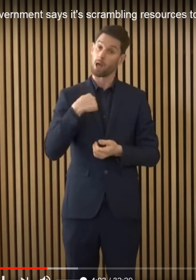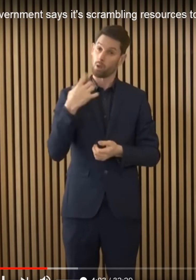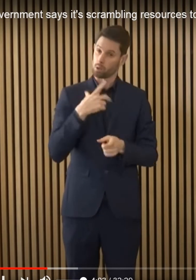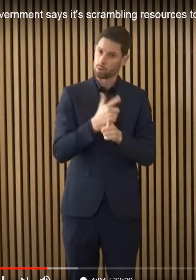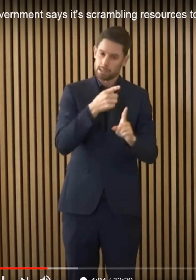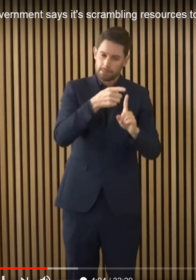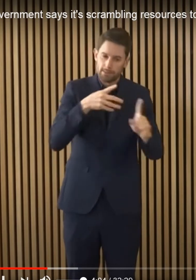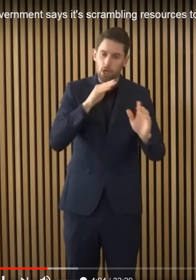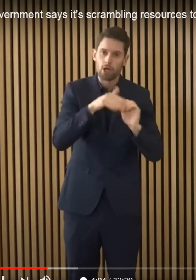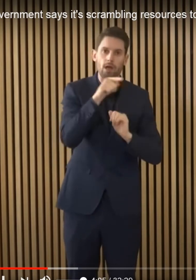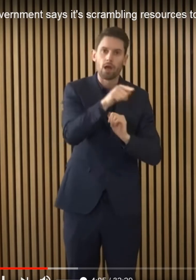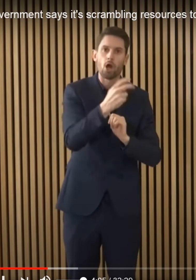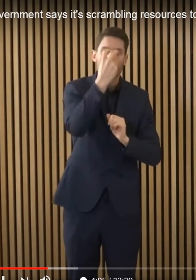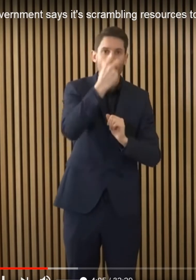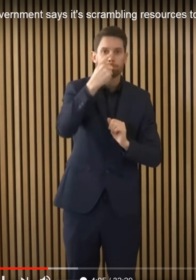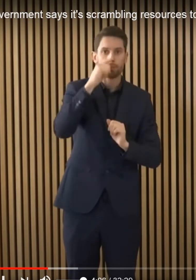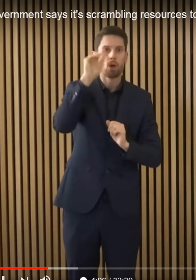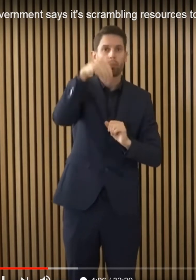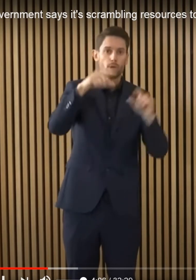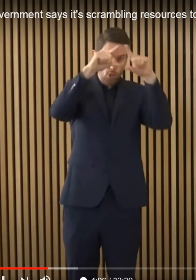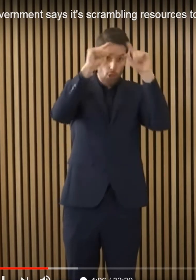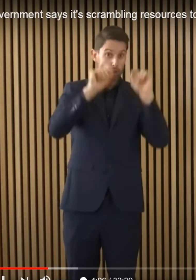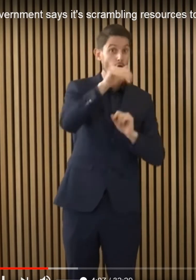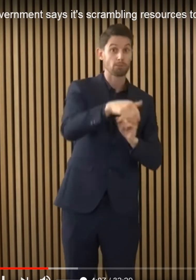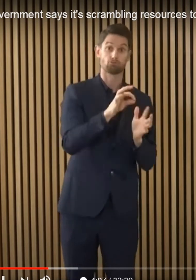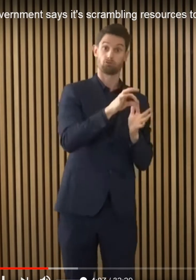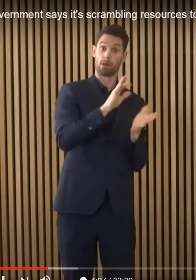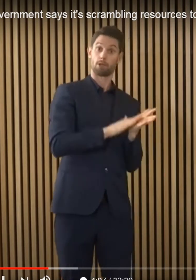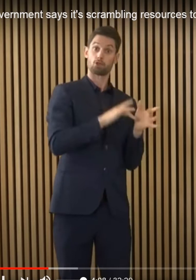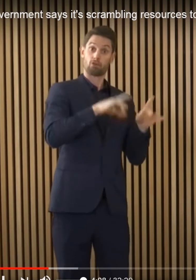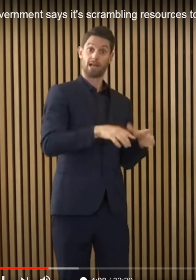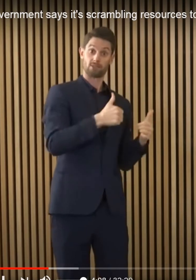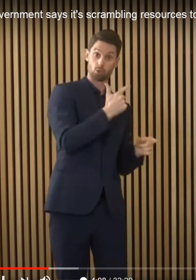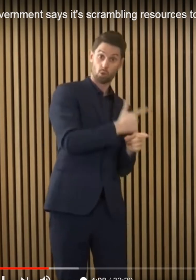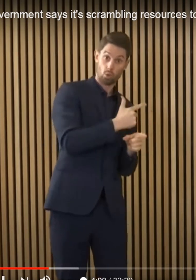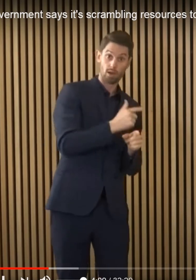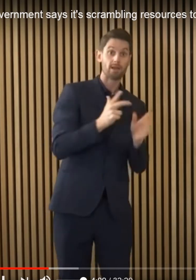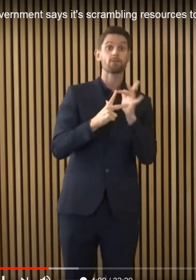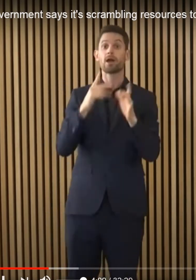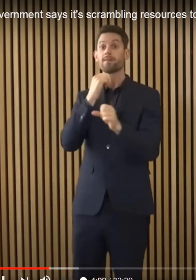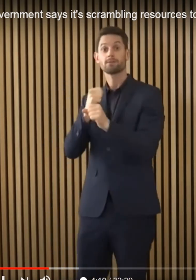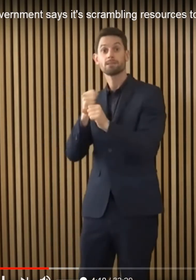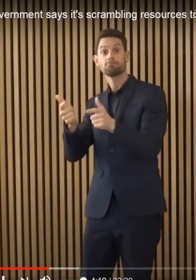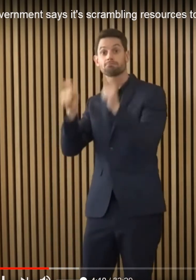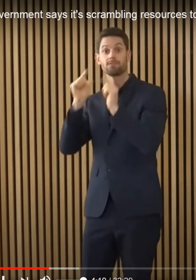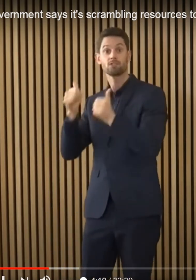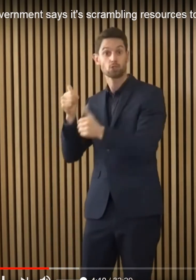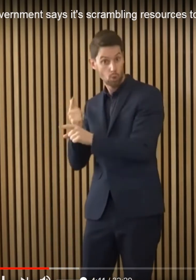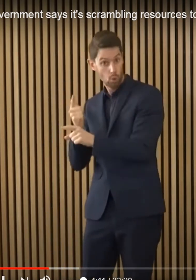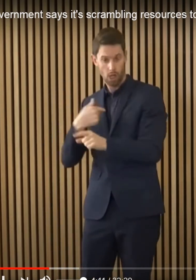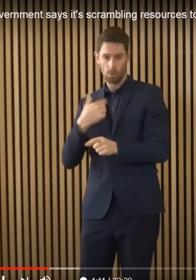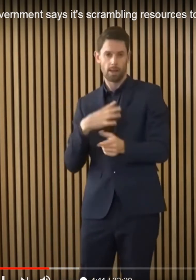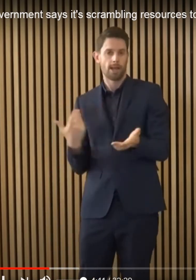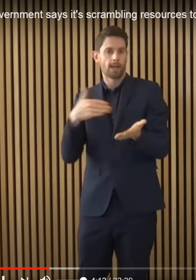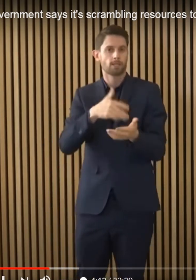Premier have both spoken today, supported by senior medical leadership. With regards to aged care, as